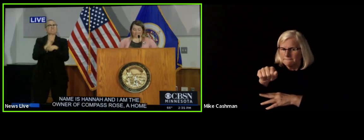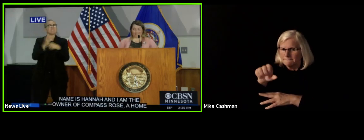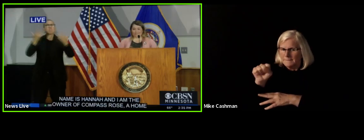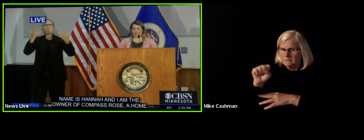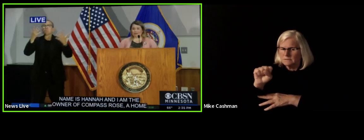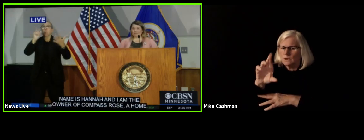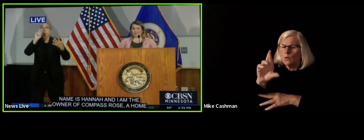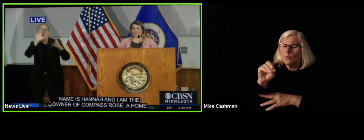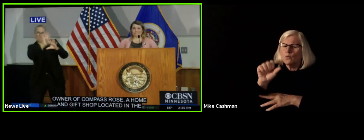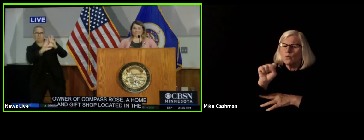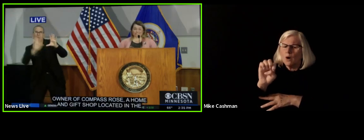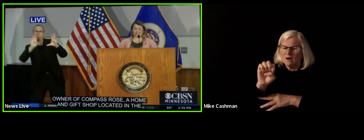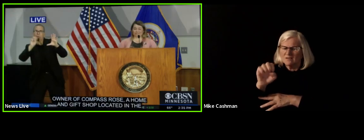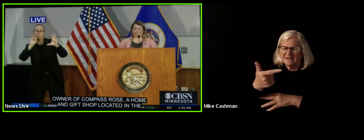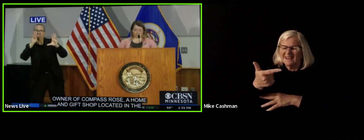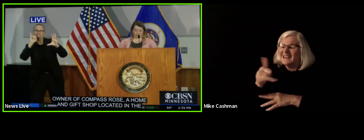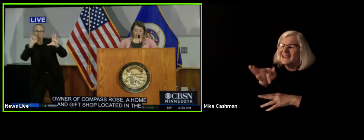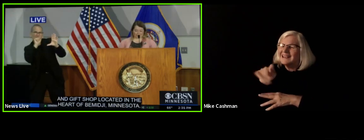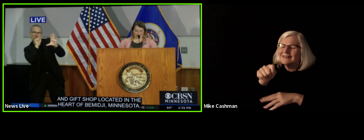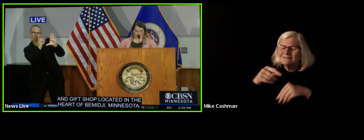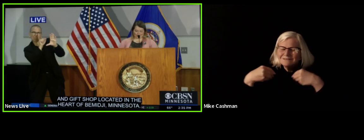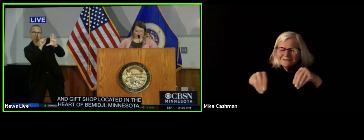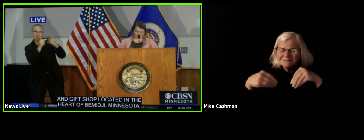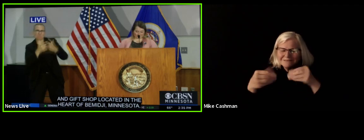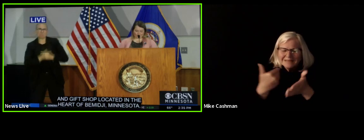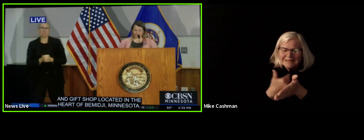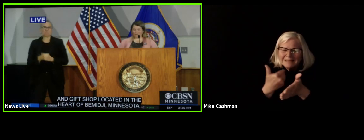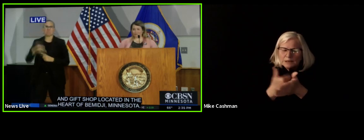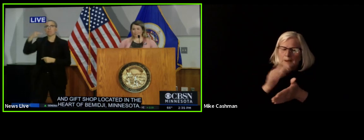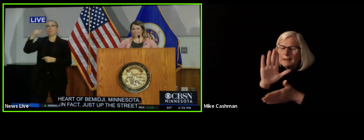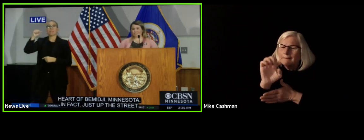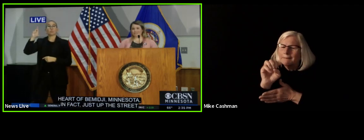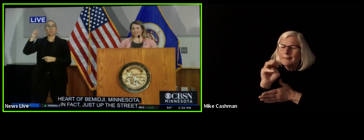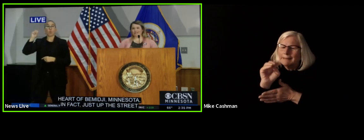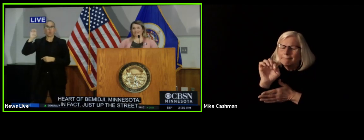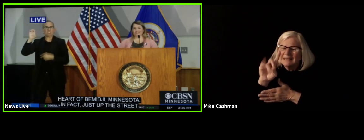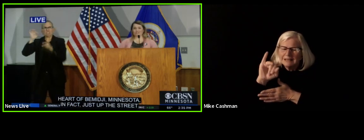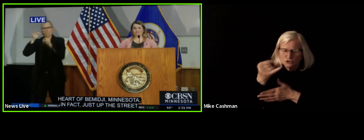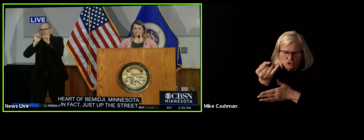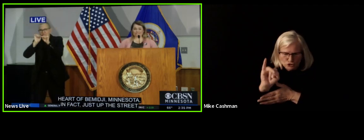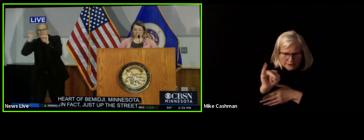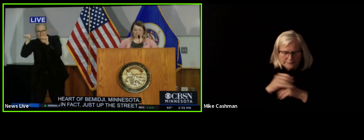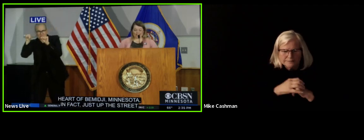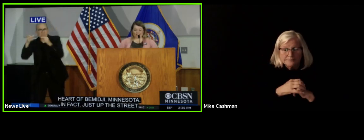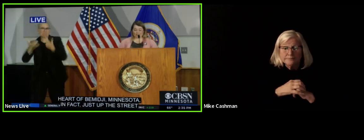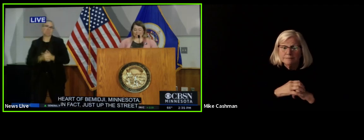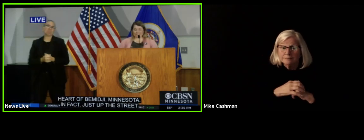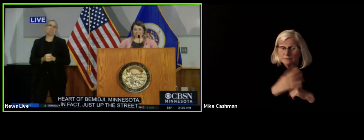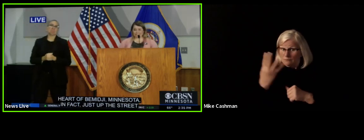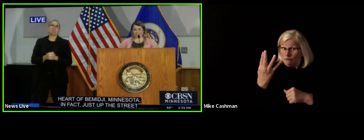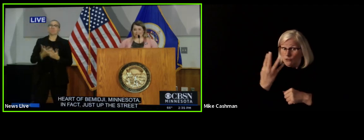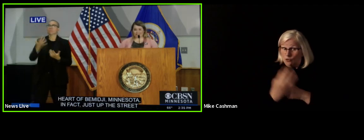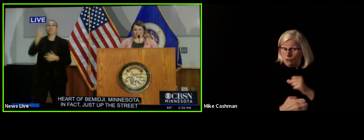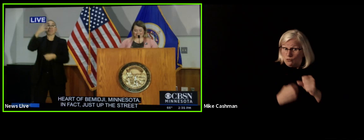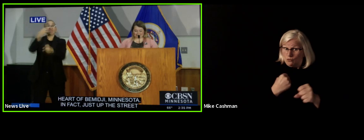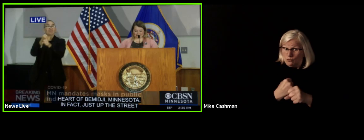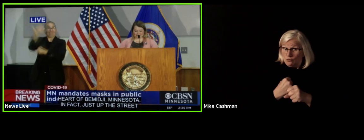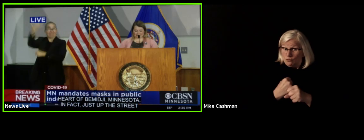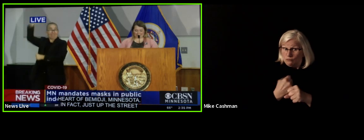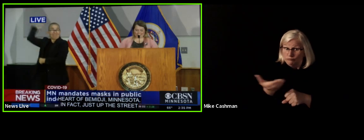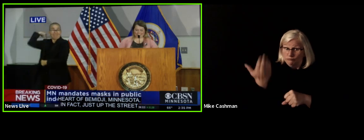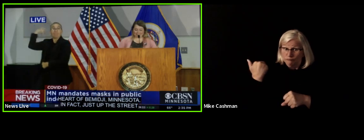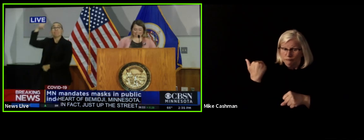In fact, Palm and Babe are just up the street from my shop. 4 years ago, I had a dream, I quit my day job, and I